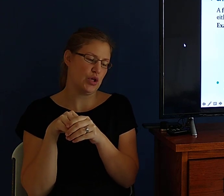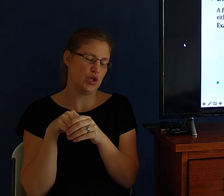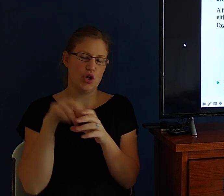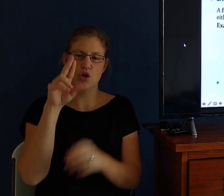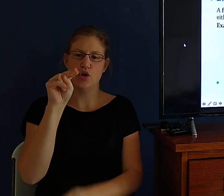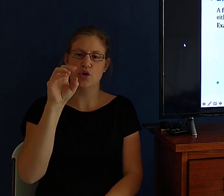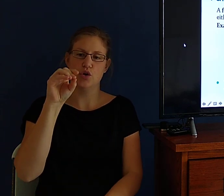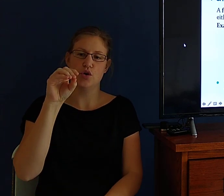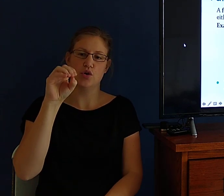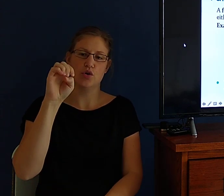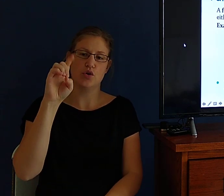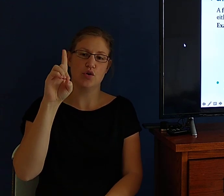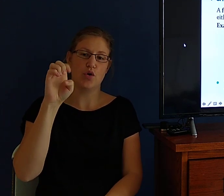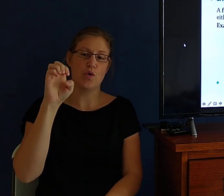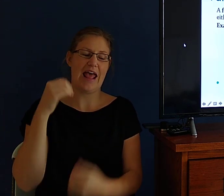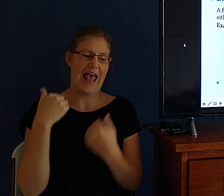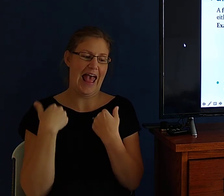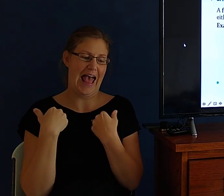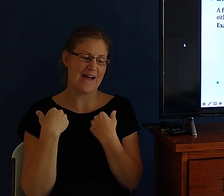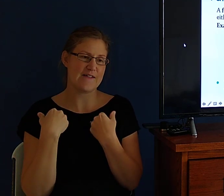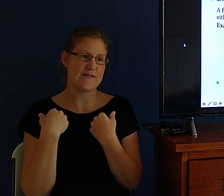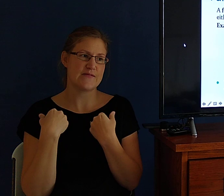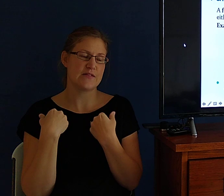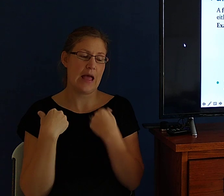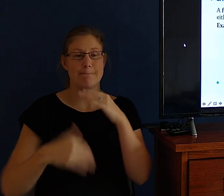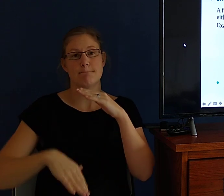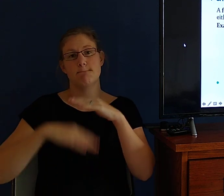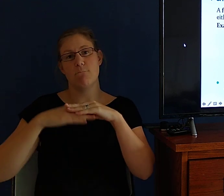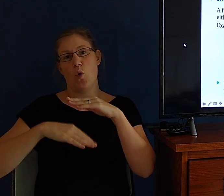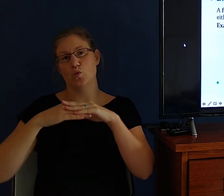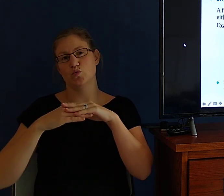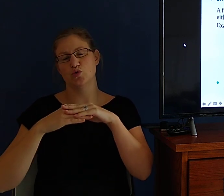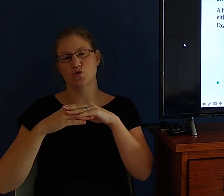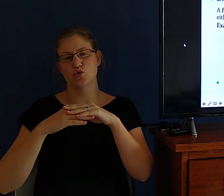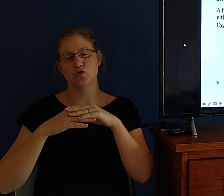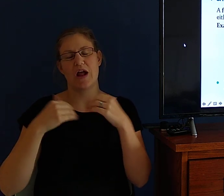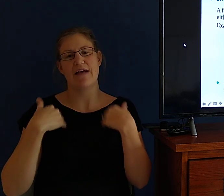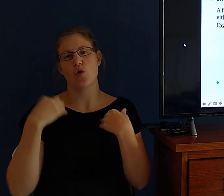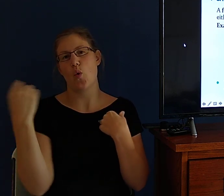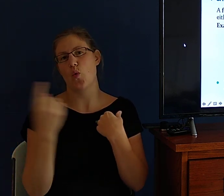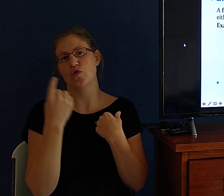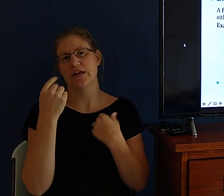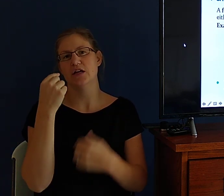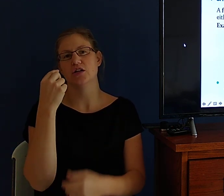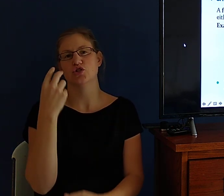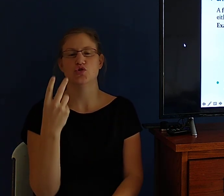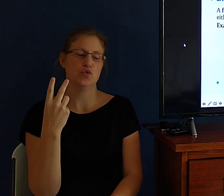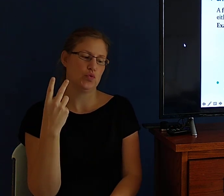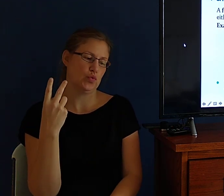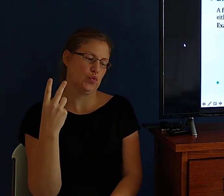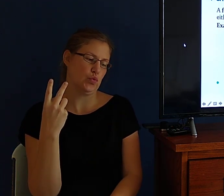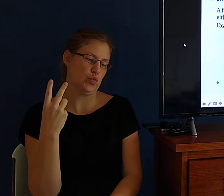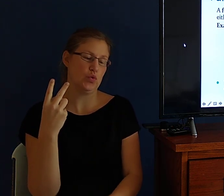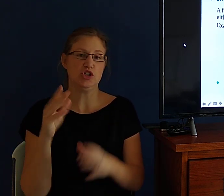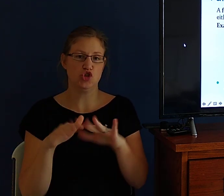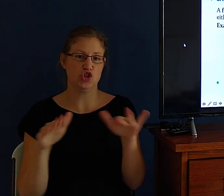node has at most or has only 2 children.